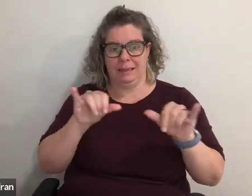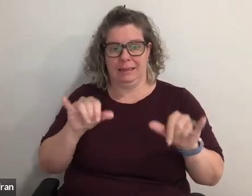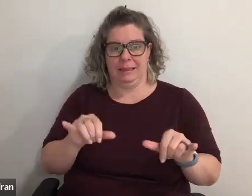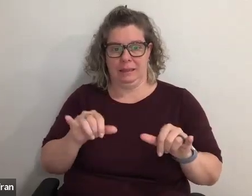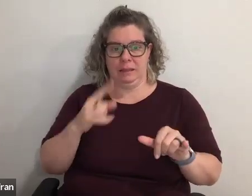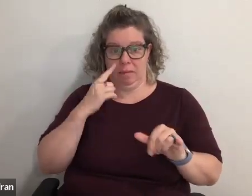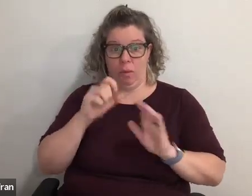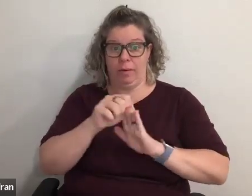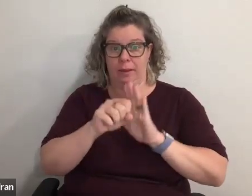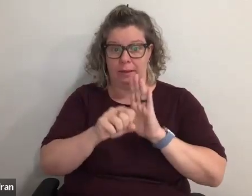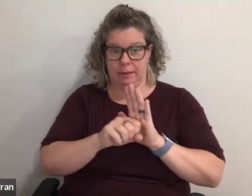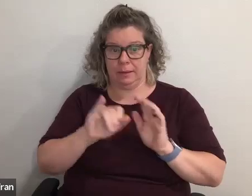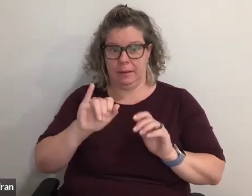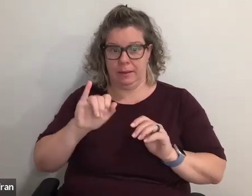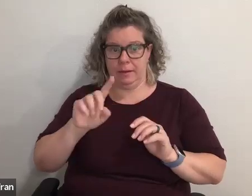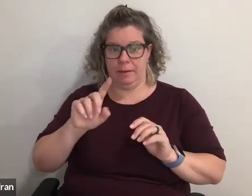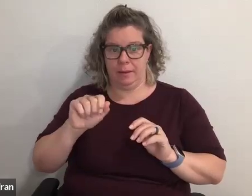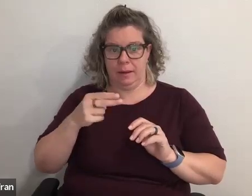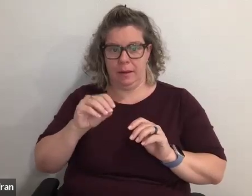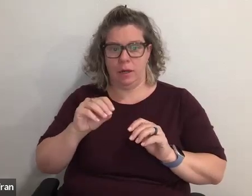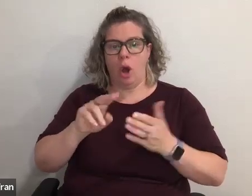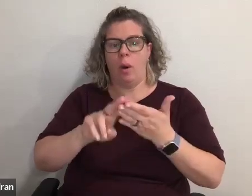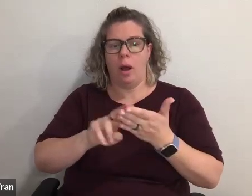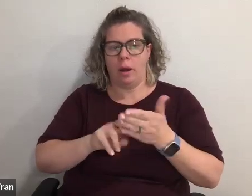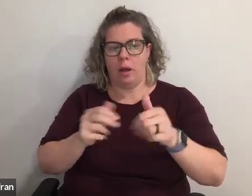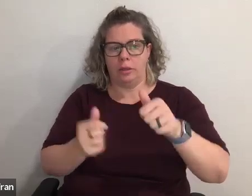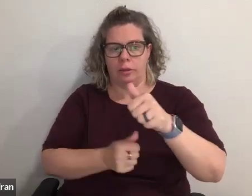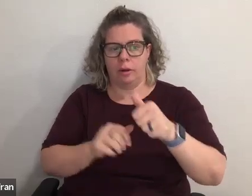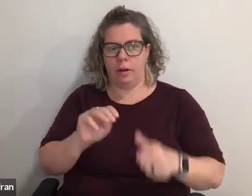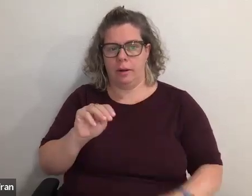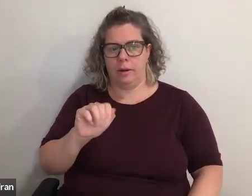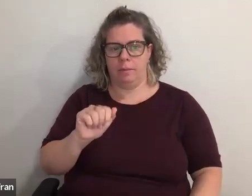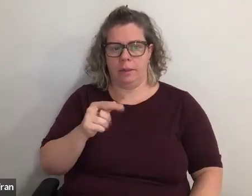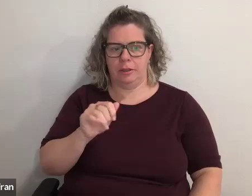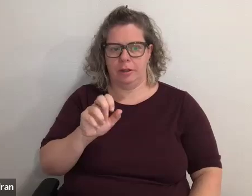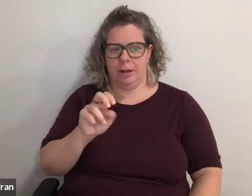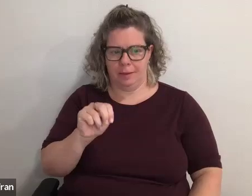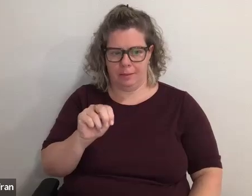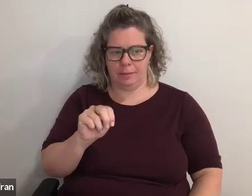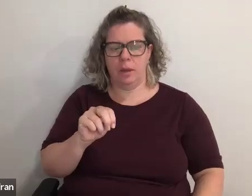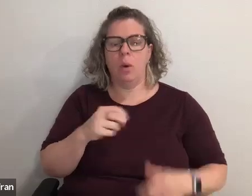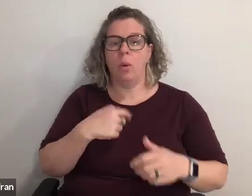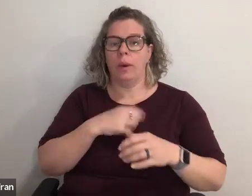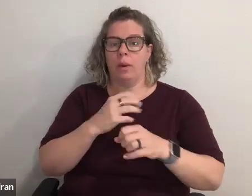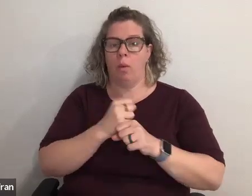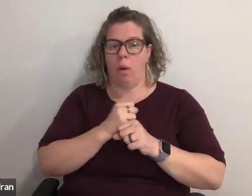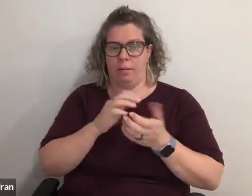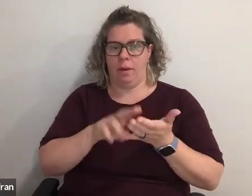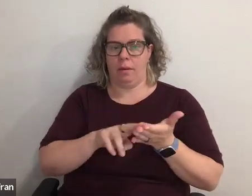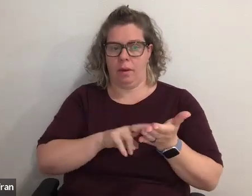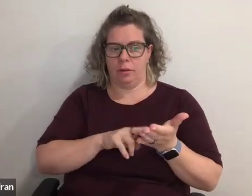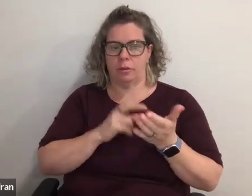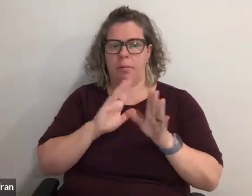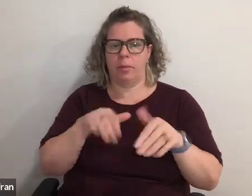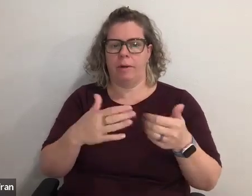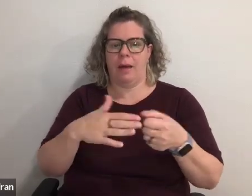in Idaho, contracted through Magellan, so both CBI and Benchmark. We're awarded that contract and we now provide